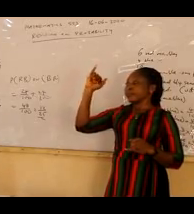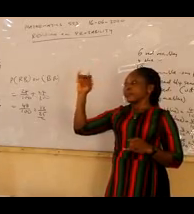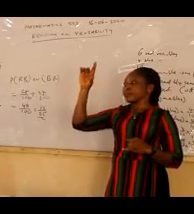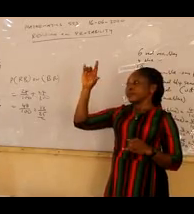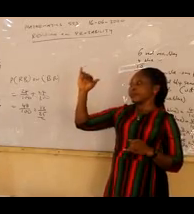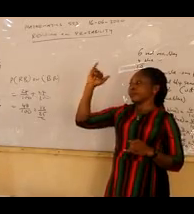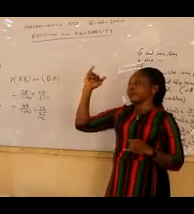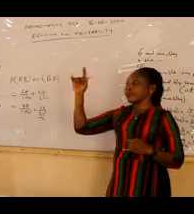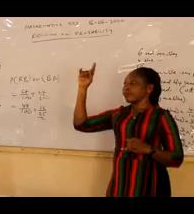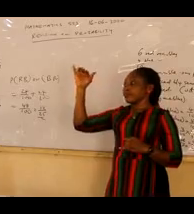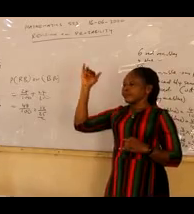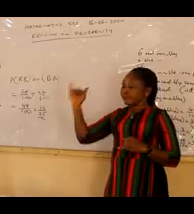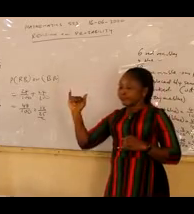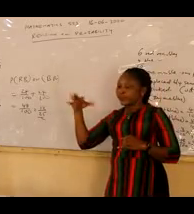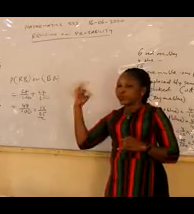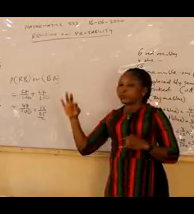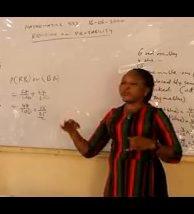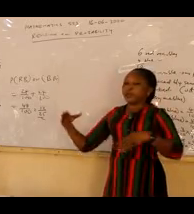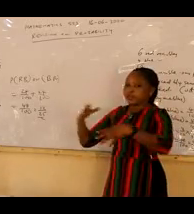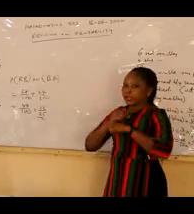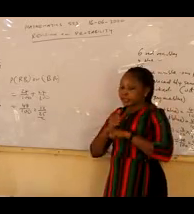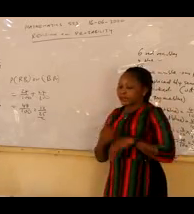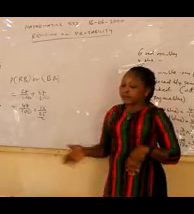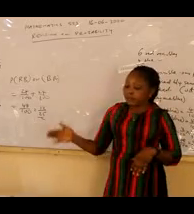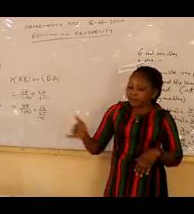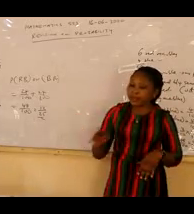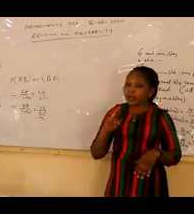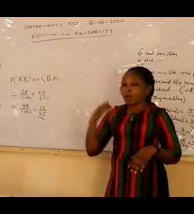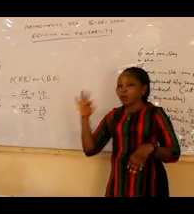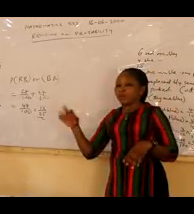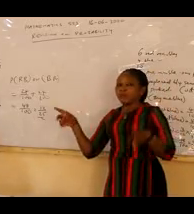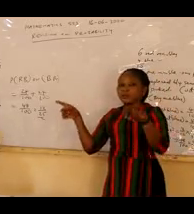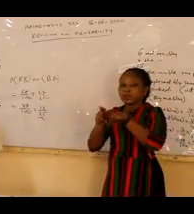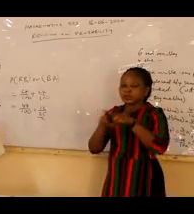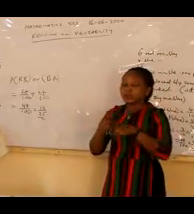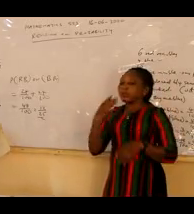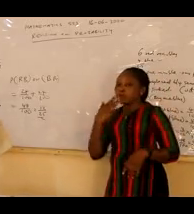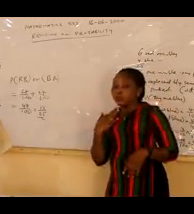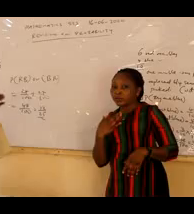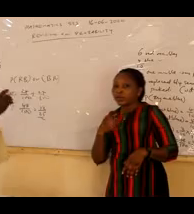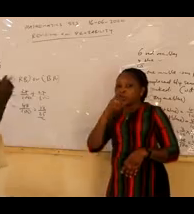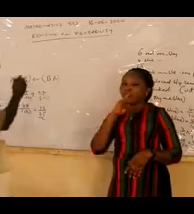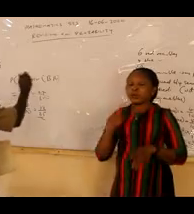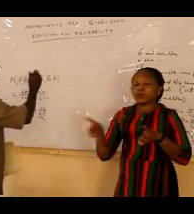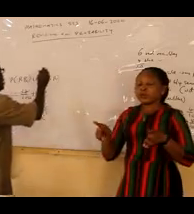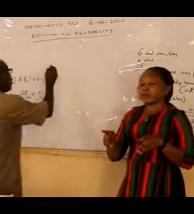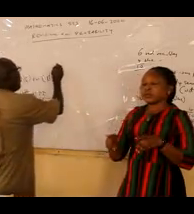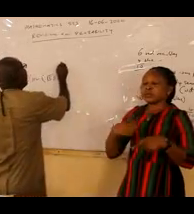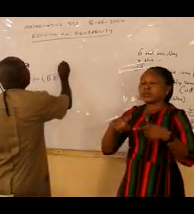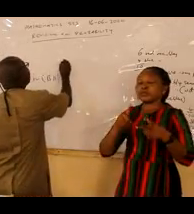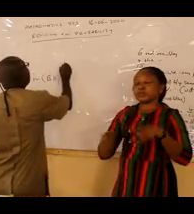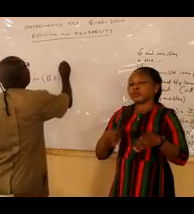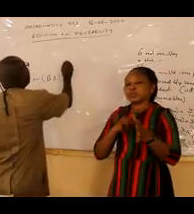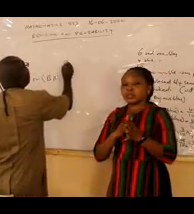they are of the same color. They are of the same color. So you're going to do it. The assignment. They are of the same